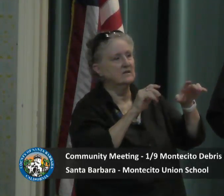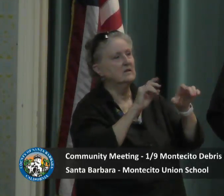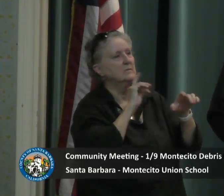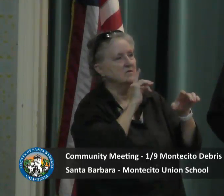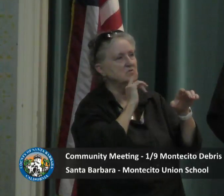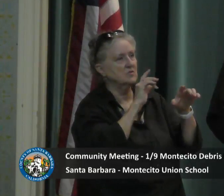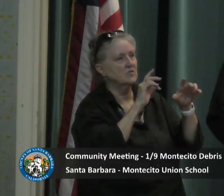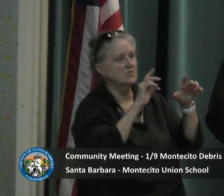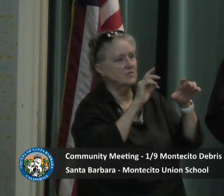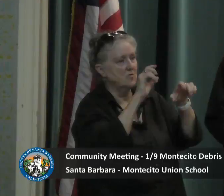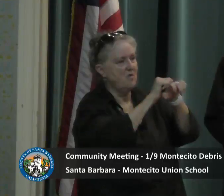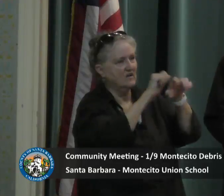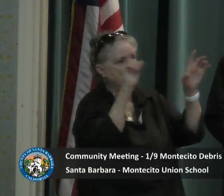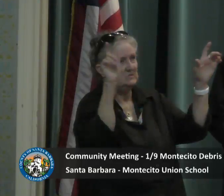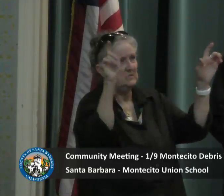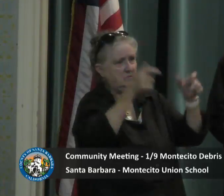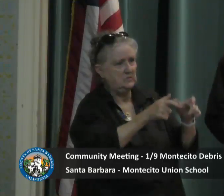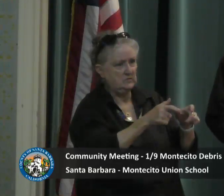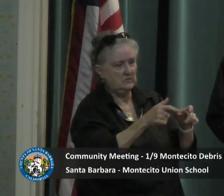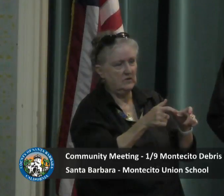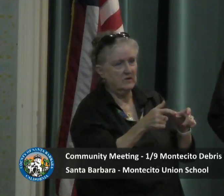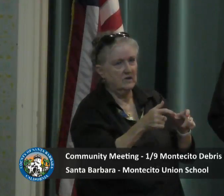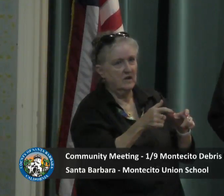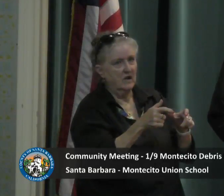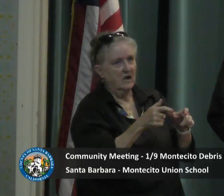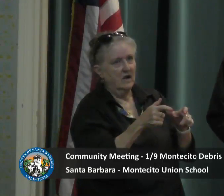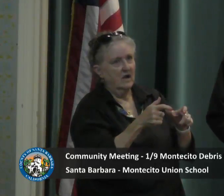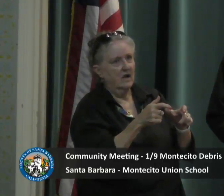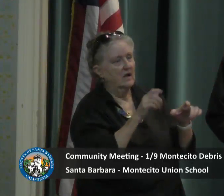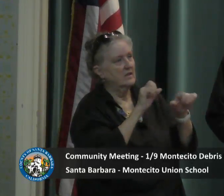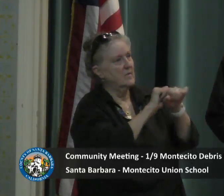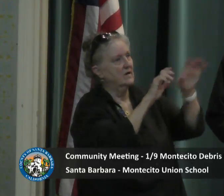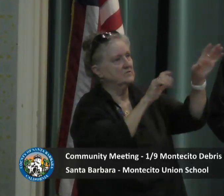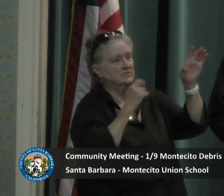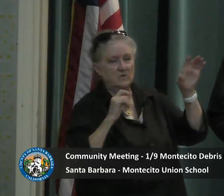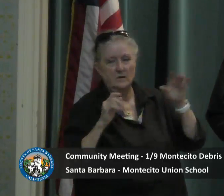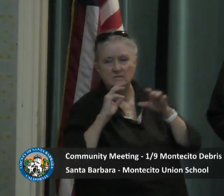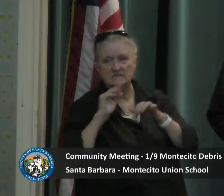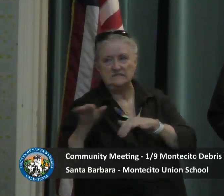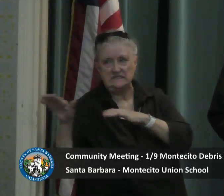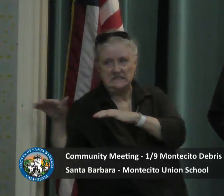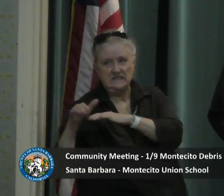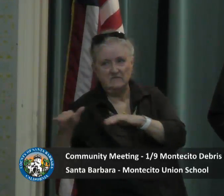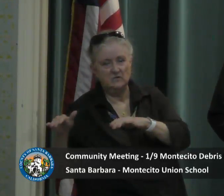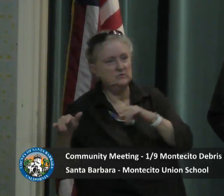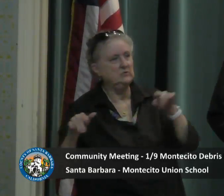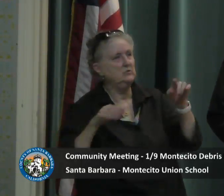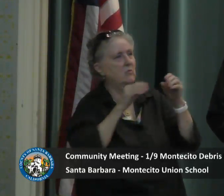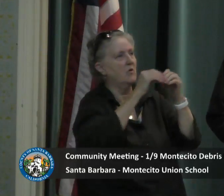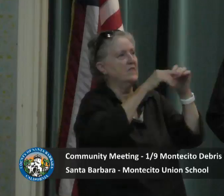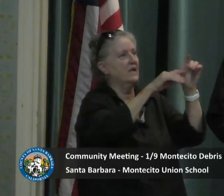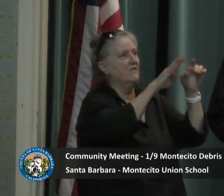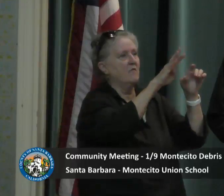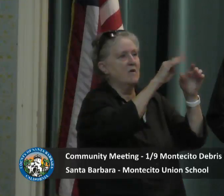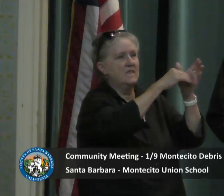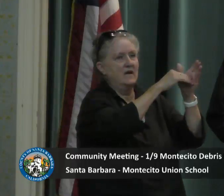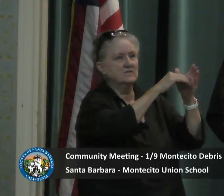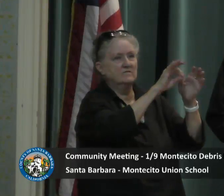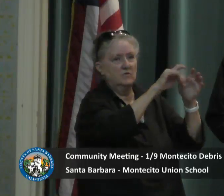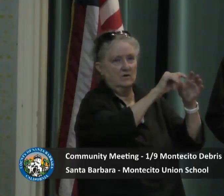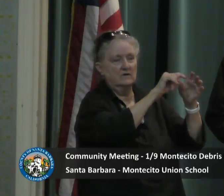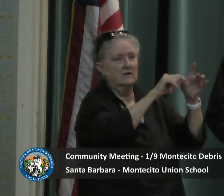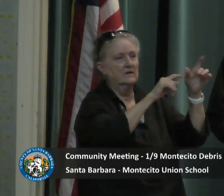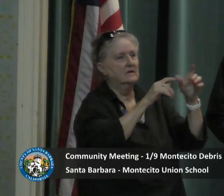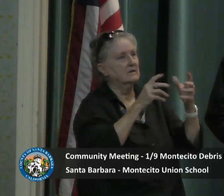those rocks smaller? The mountains rise from sea level to over 4,000 foot elevation. They're chock full of rocks. There's